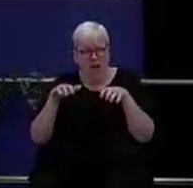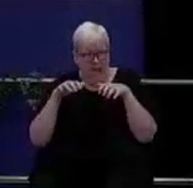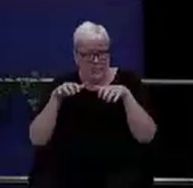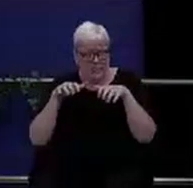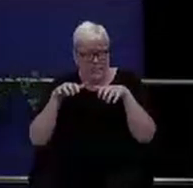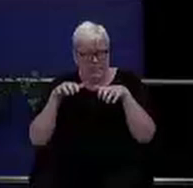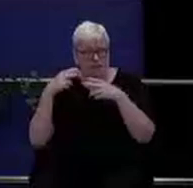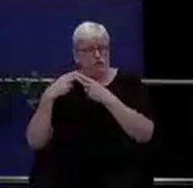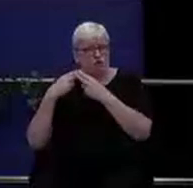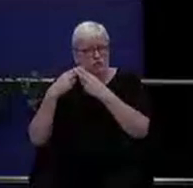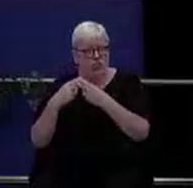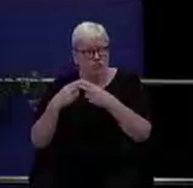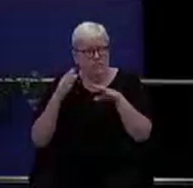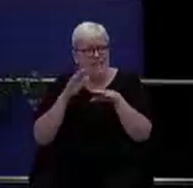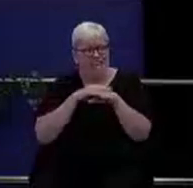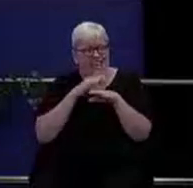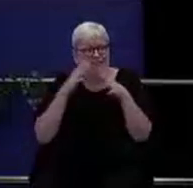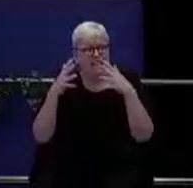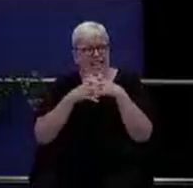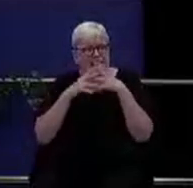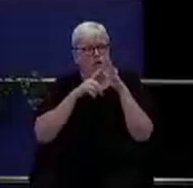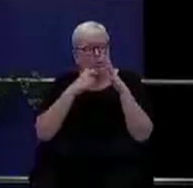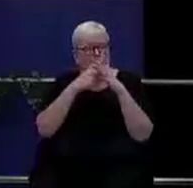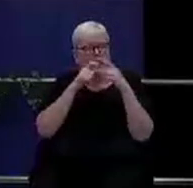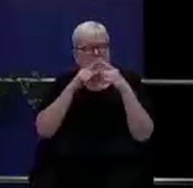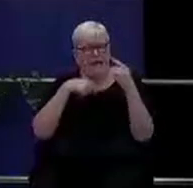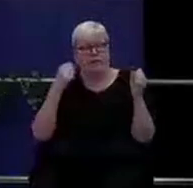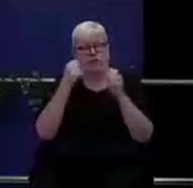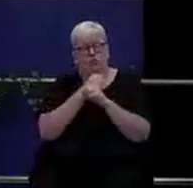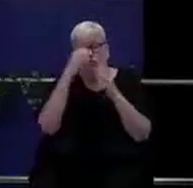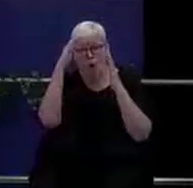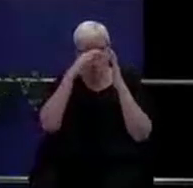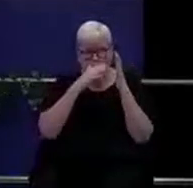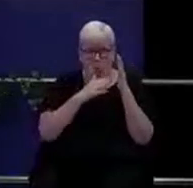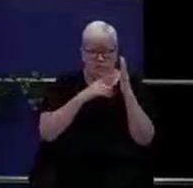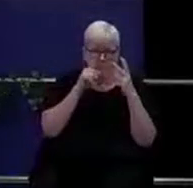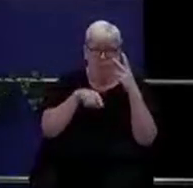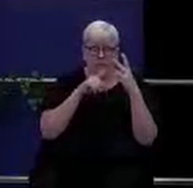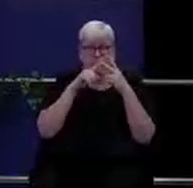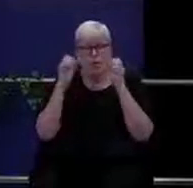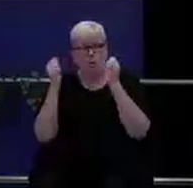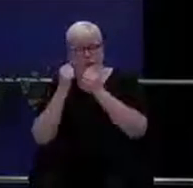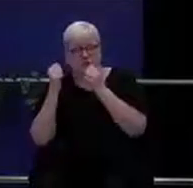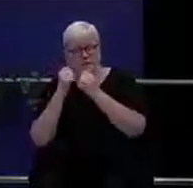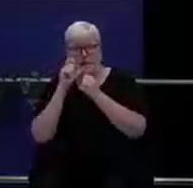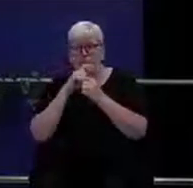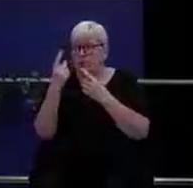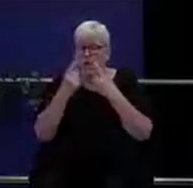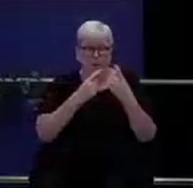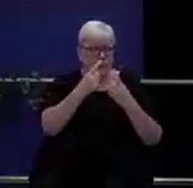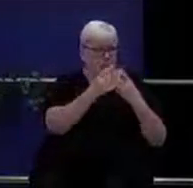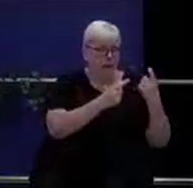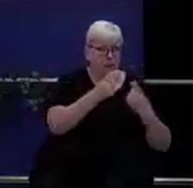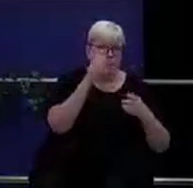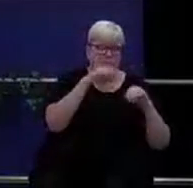is called the evening wake, and it's something you do in the autumn and winter, where people would come in as the day was drawing in from the farm work